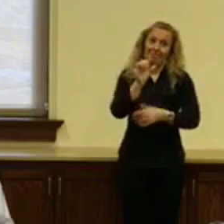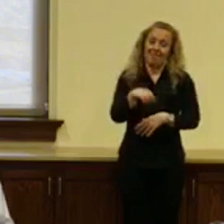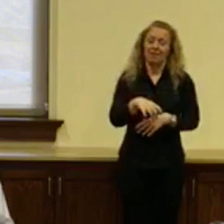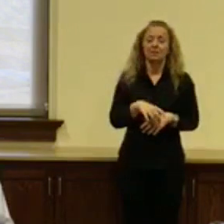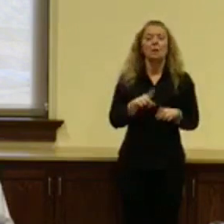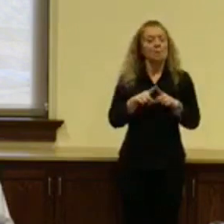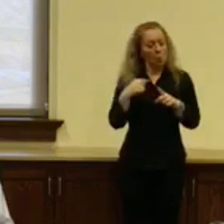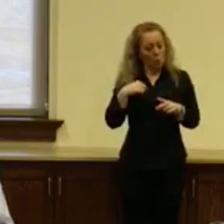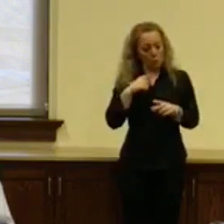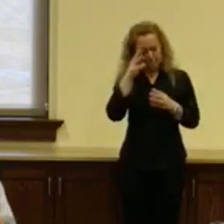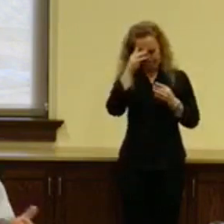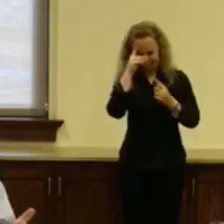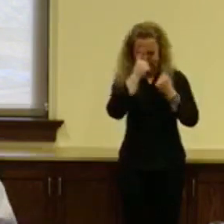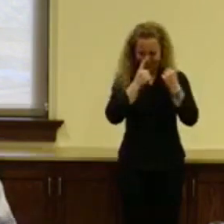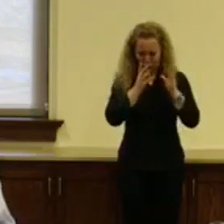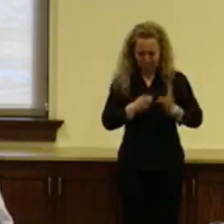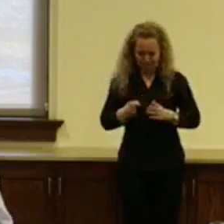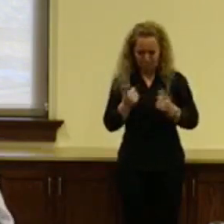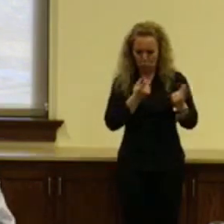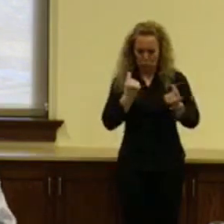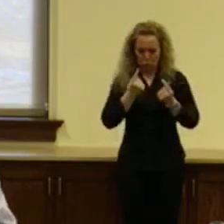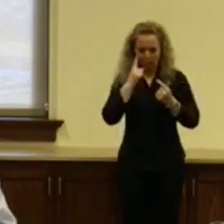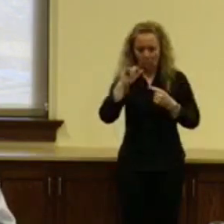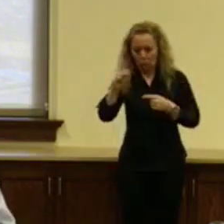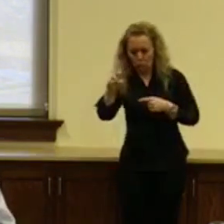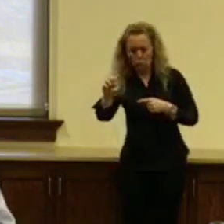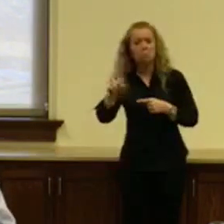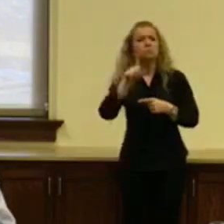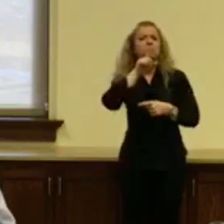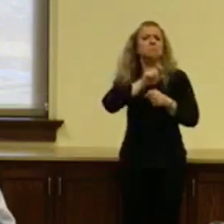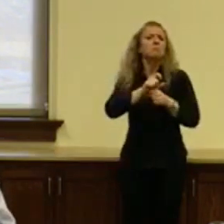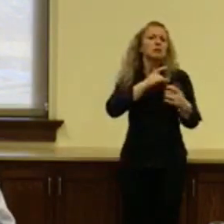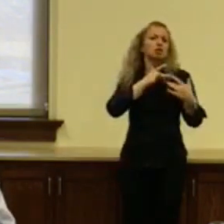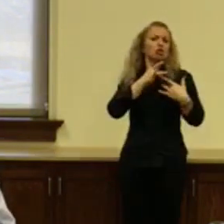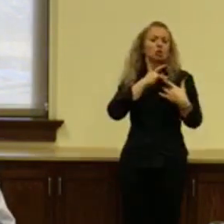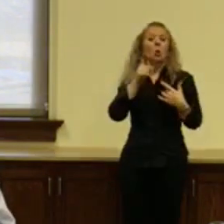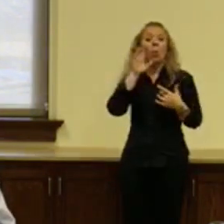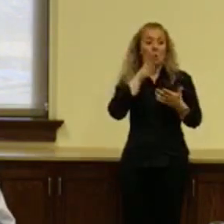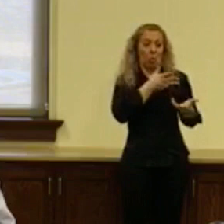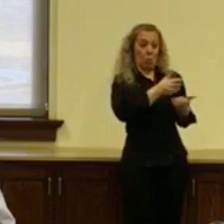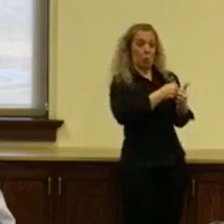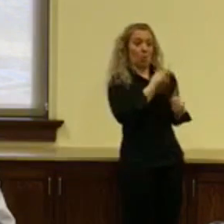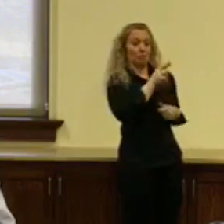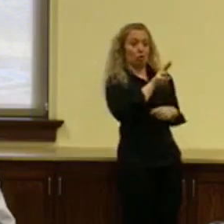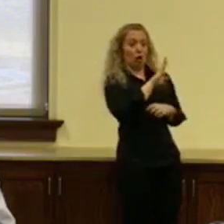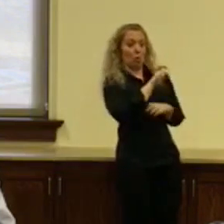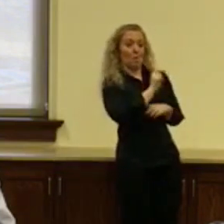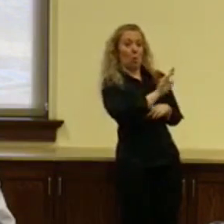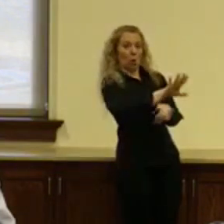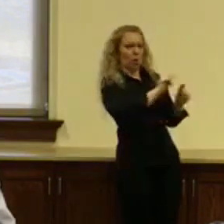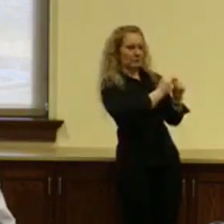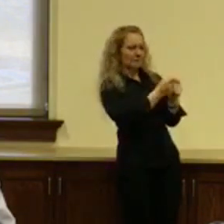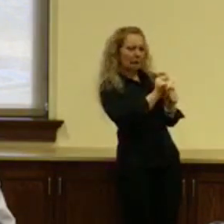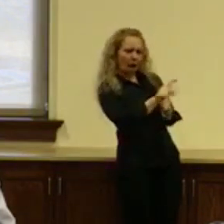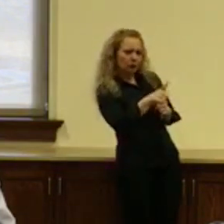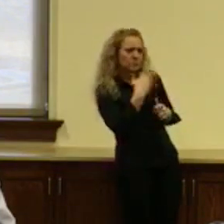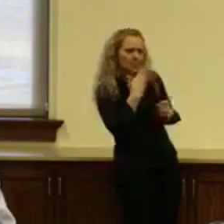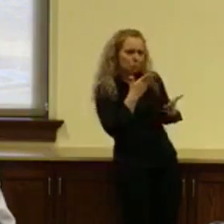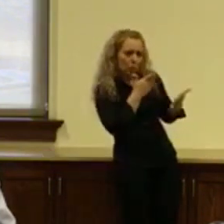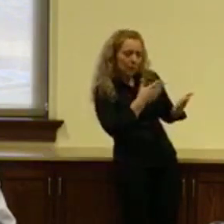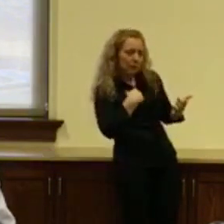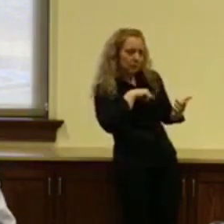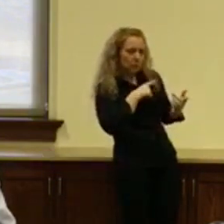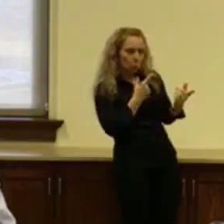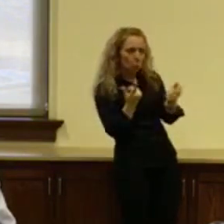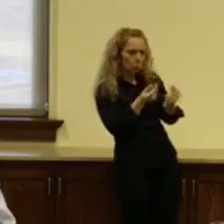very plans, because that is a concern, and we'll be certainly working with Dr. Bogan and her team for the best recommendations we can do